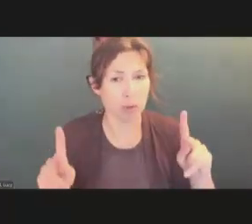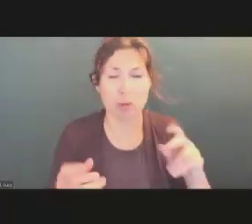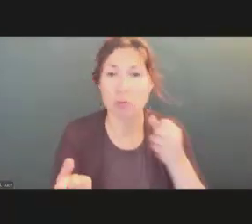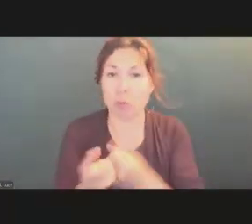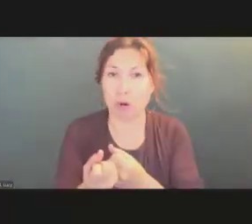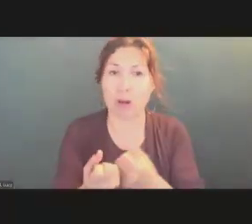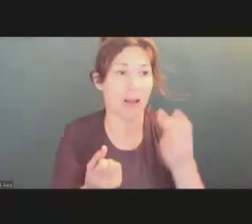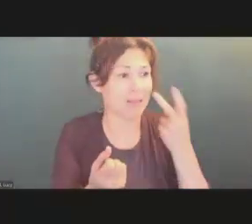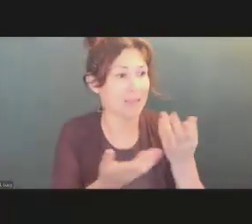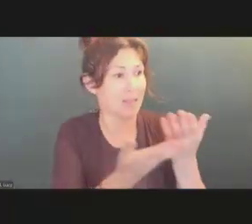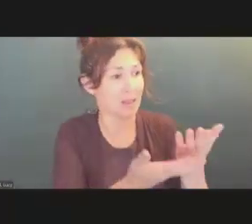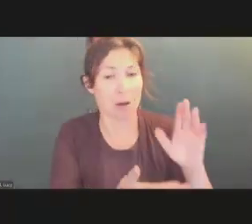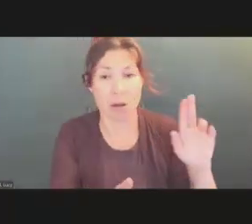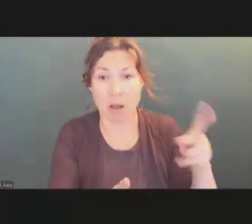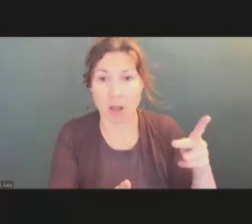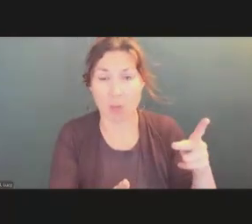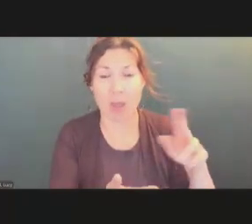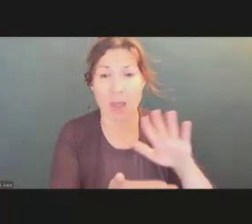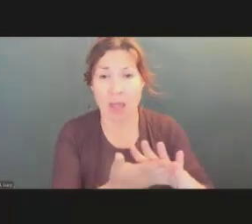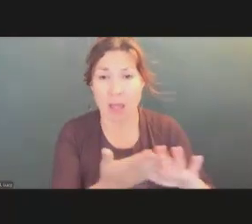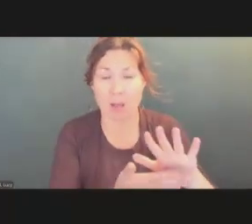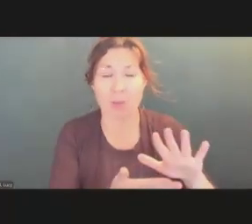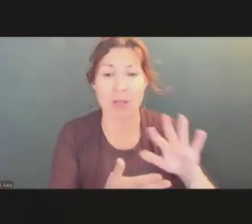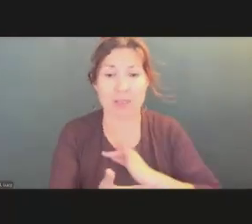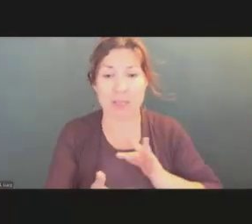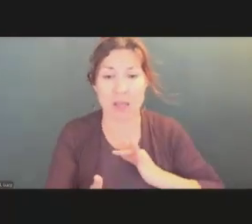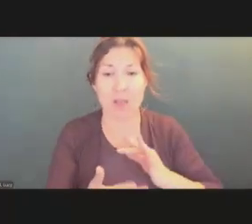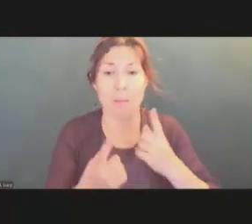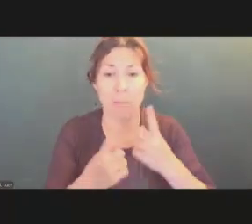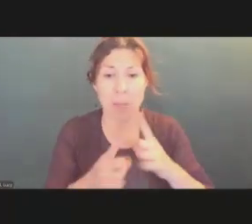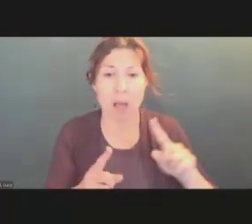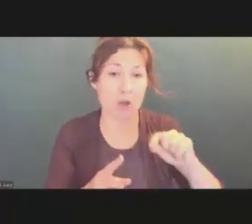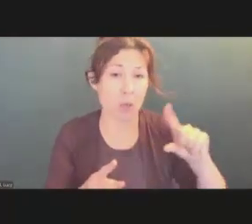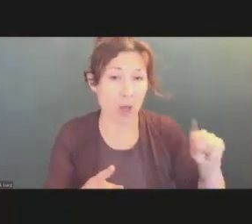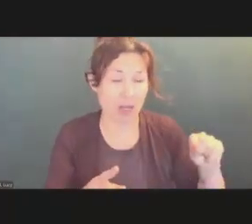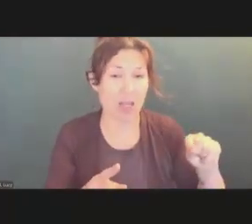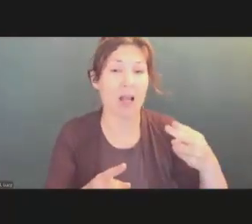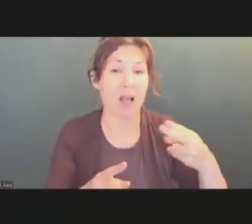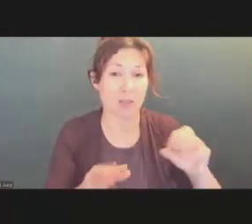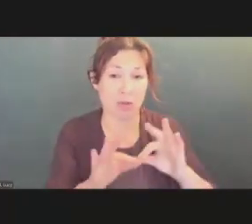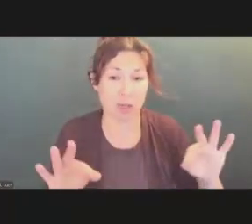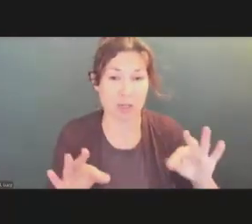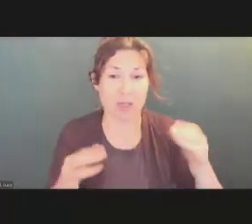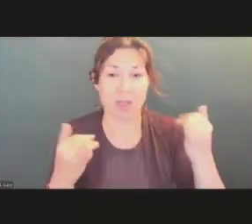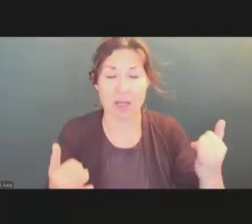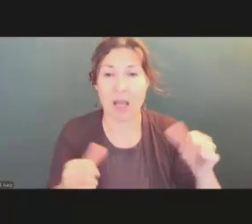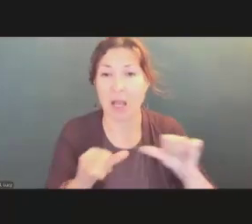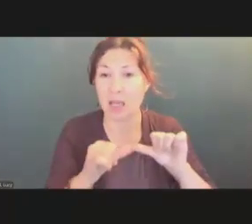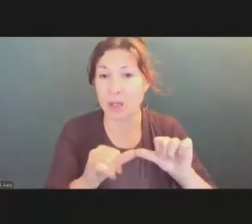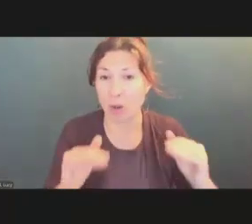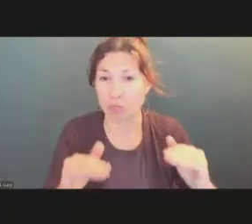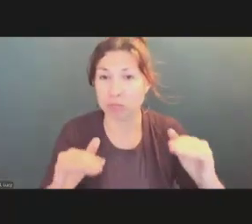staff, I was able to complete my high school in 2020. And I am on my journey now with college and continue to take college